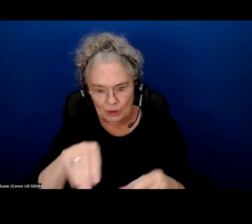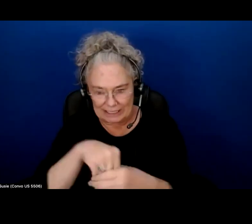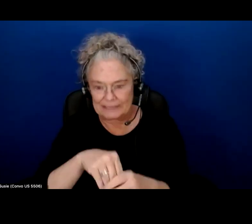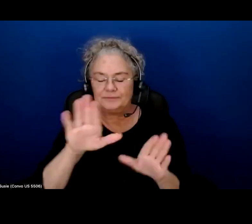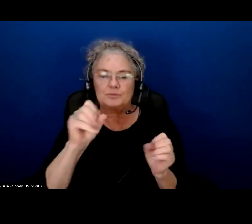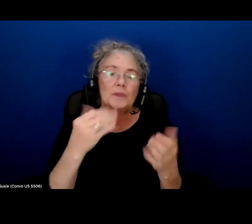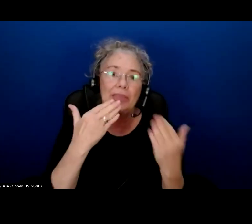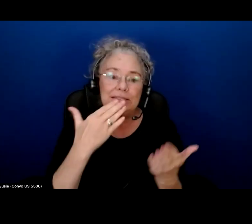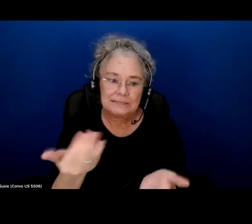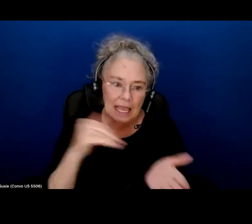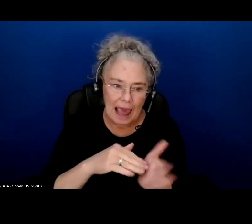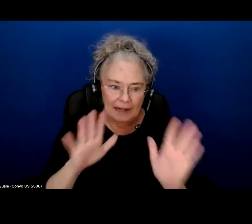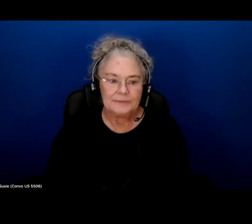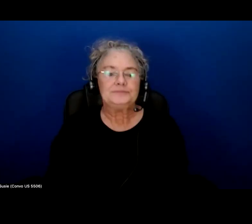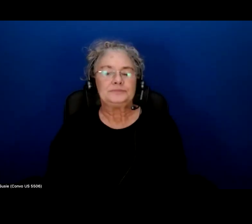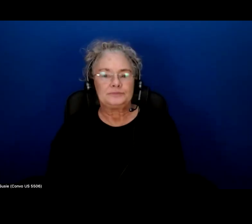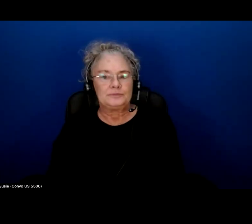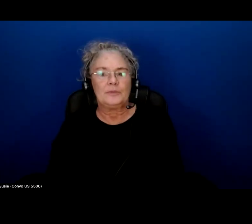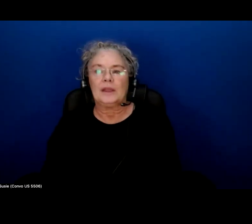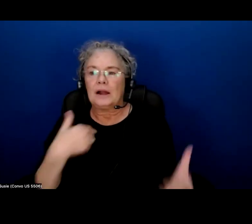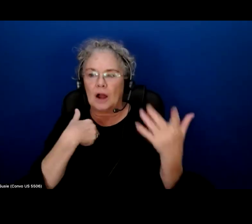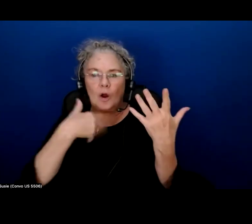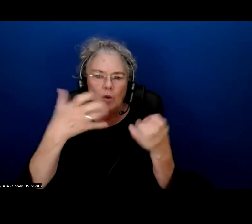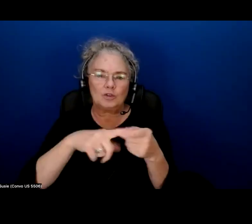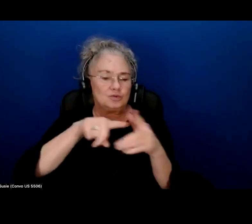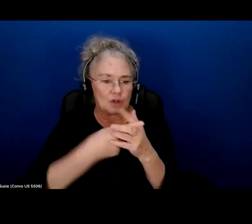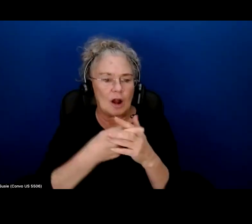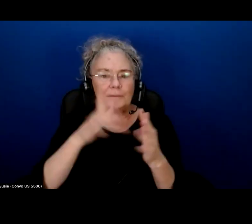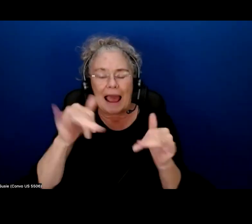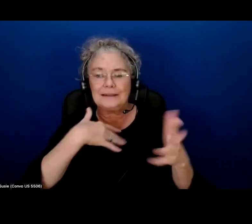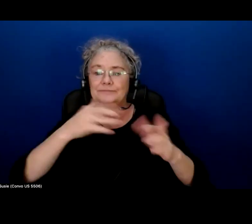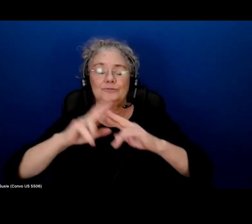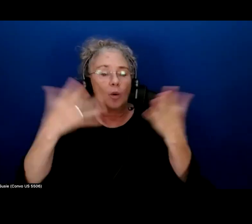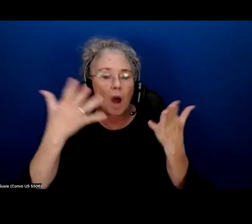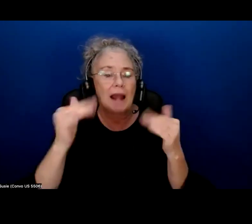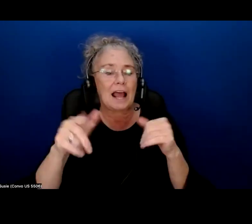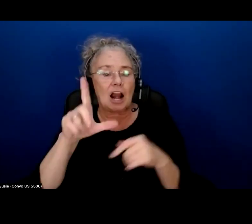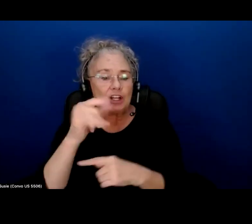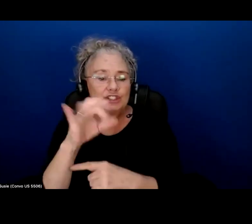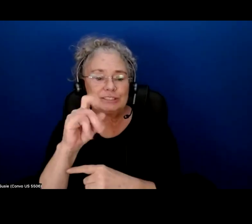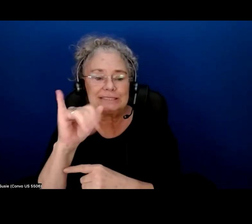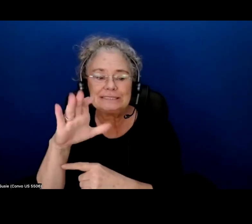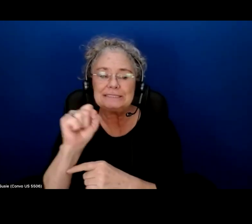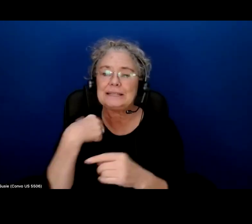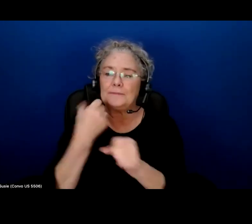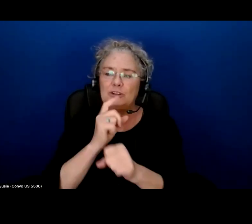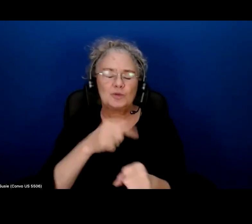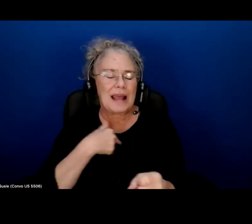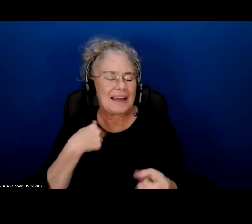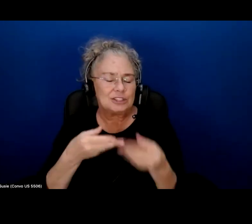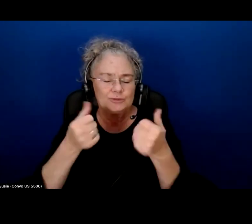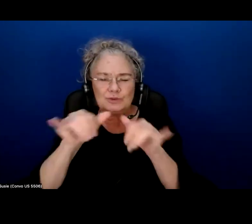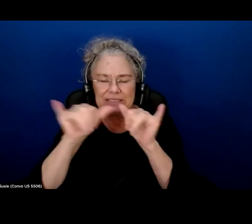again. So we want to start by setting the stage with logistics, making sure that we have a smooth system for running